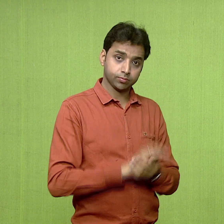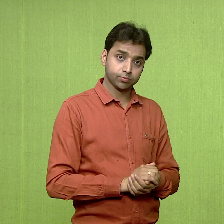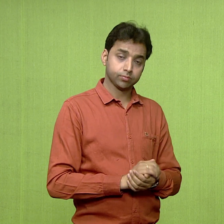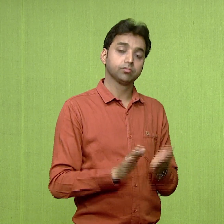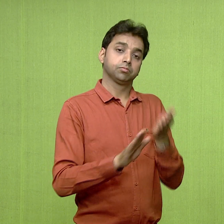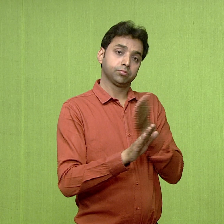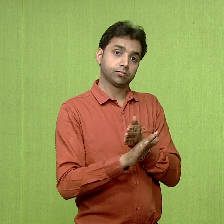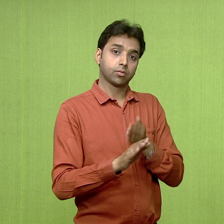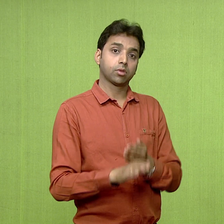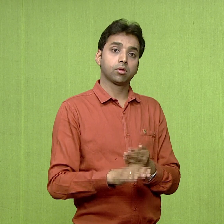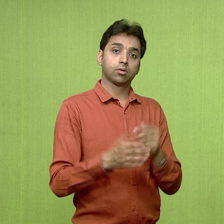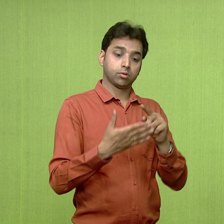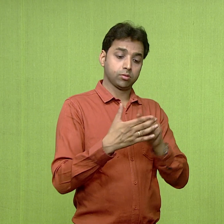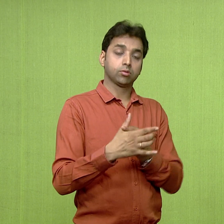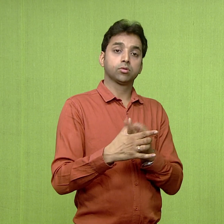and Yajurved.